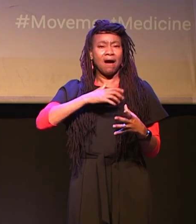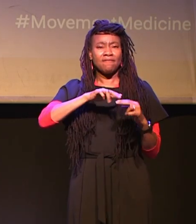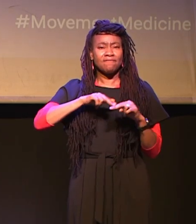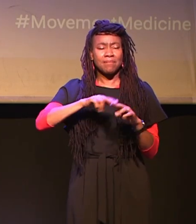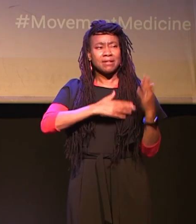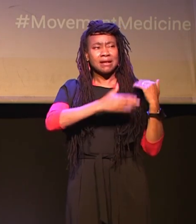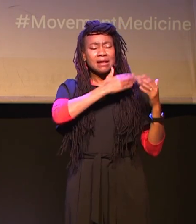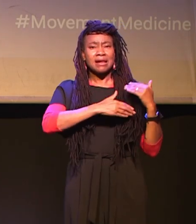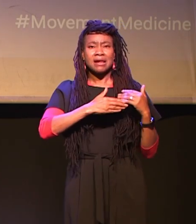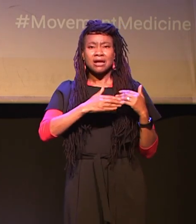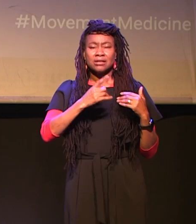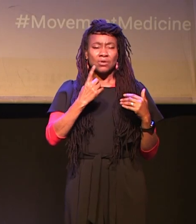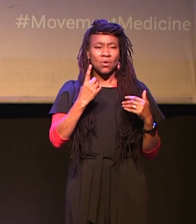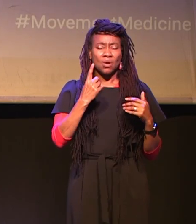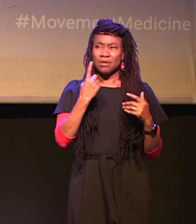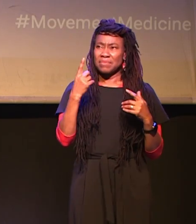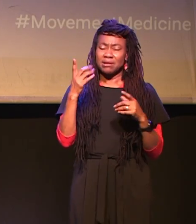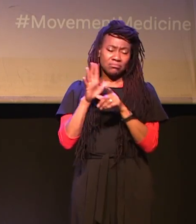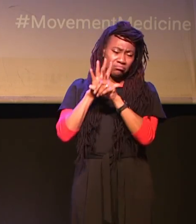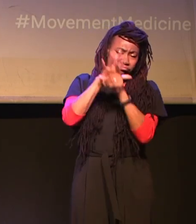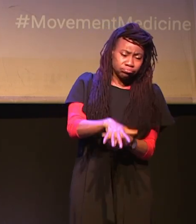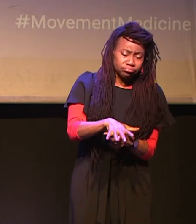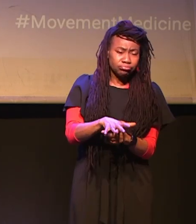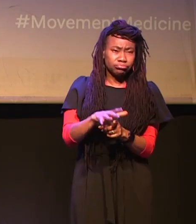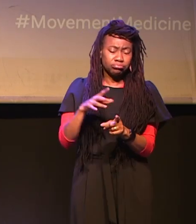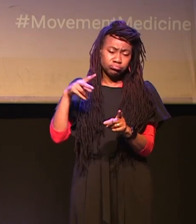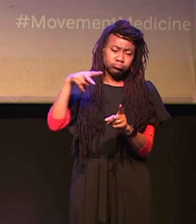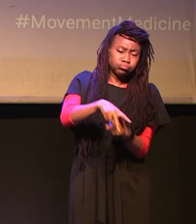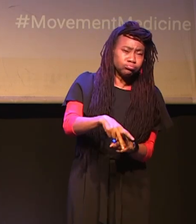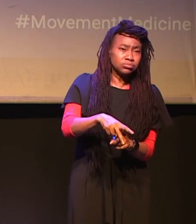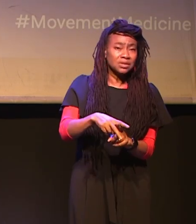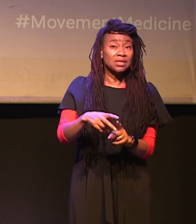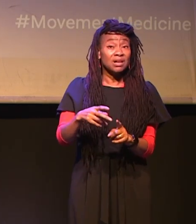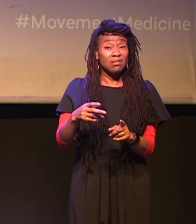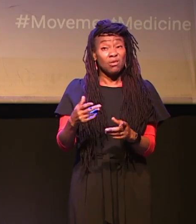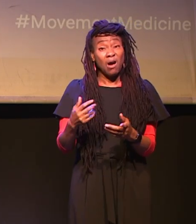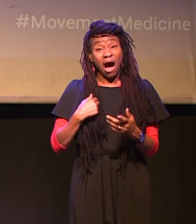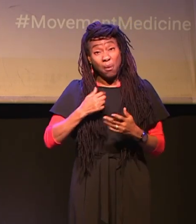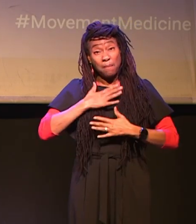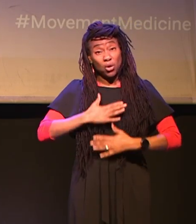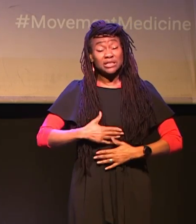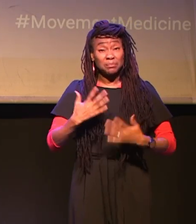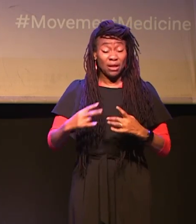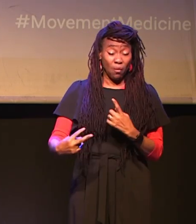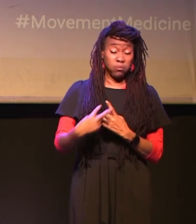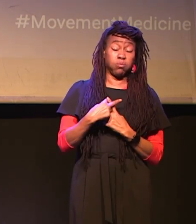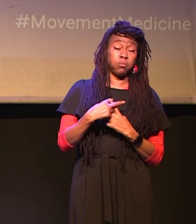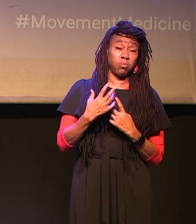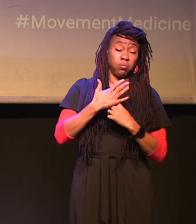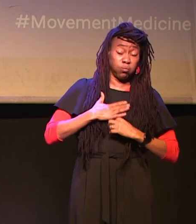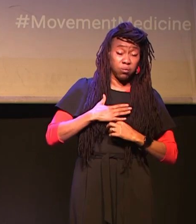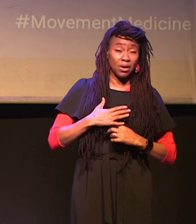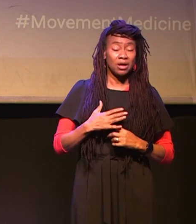extracted from, dominated, brutalized, which also includes our bodies. And so when arriving to this